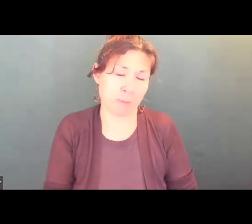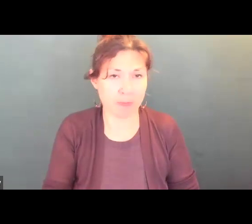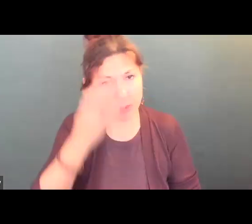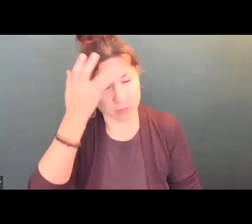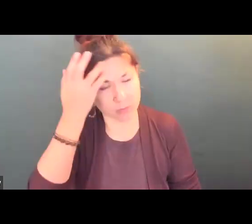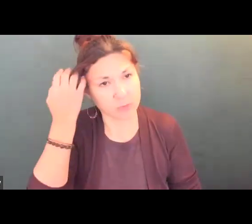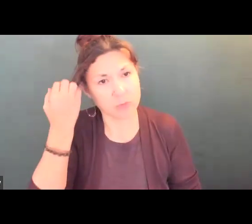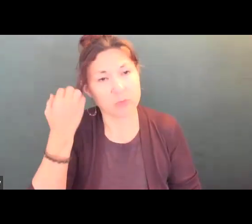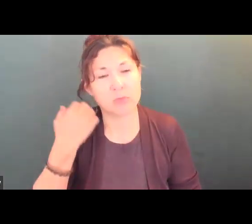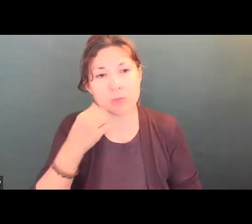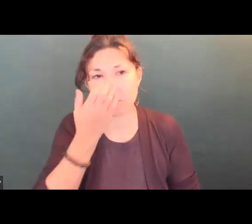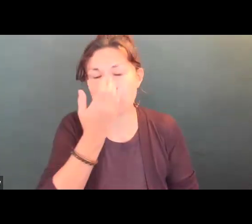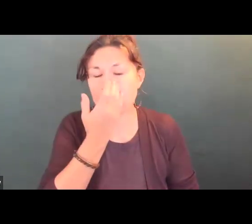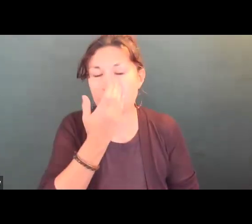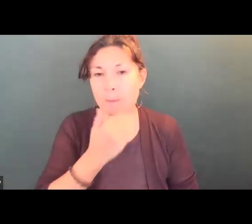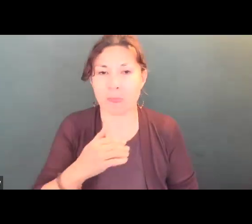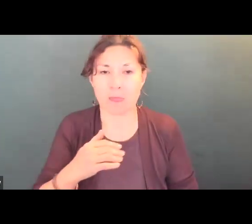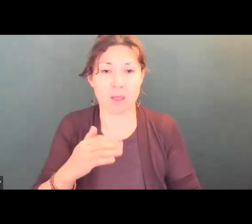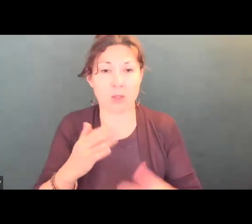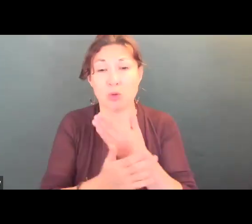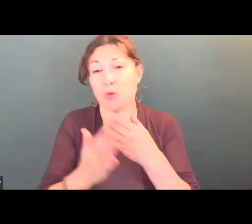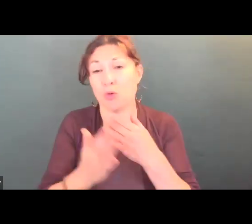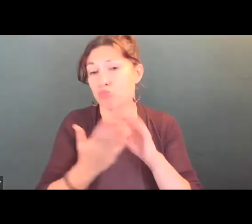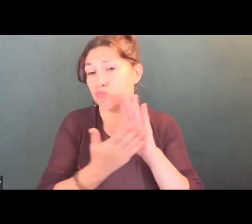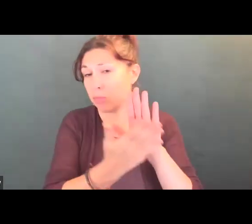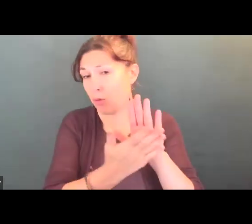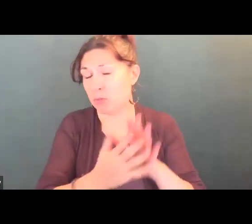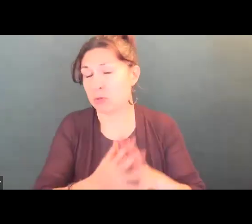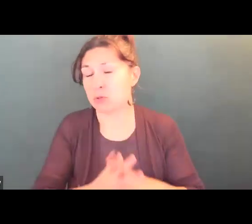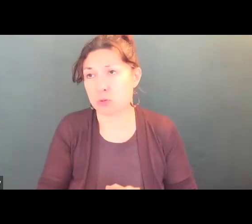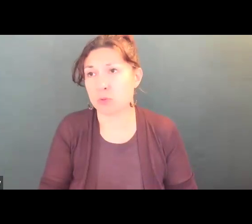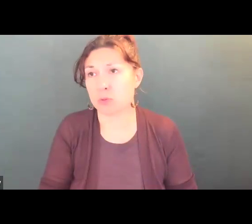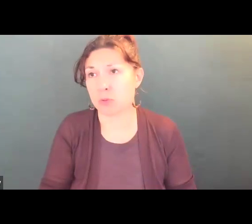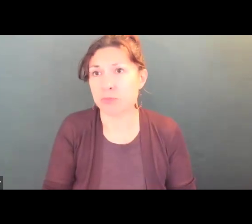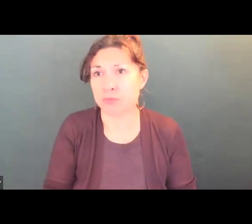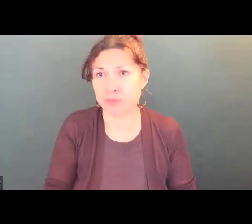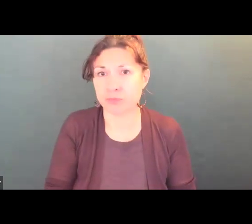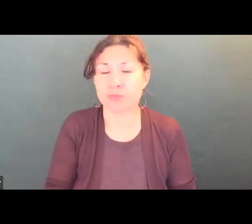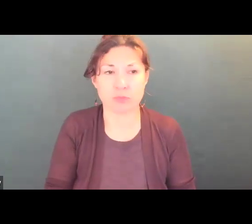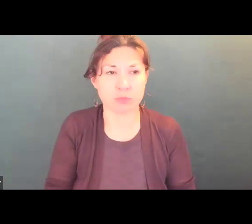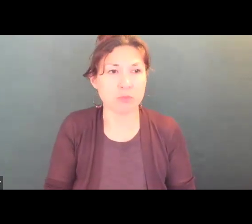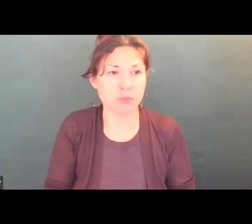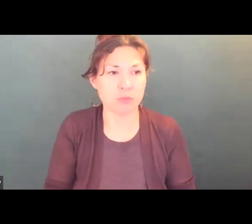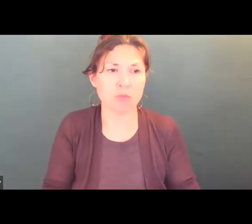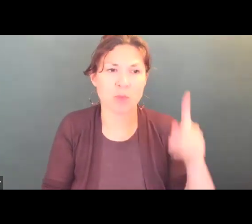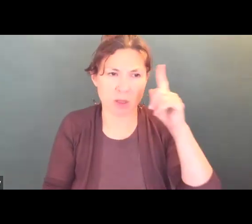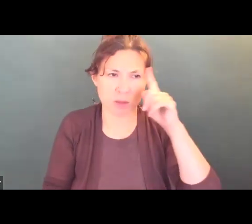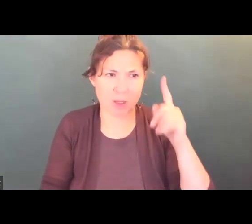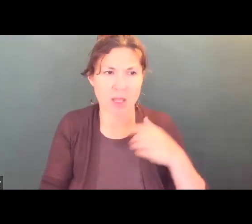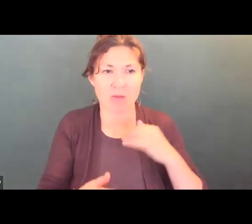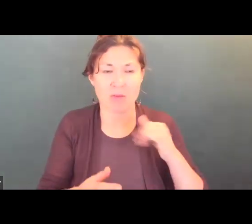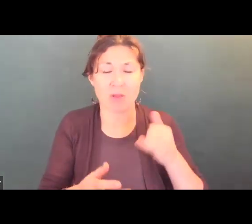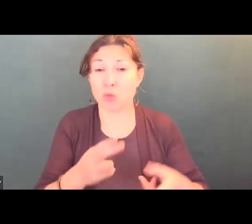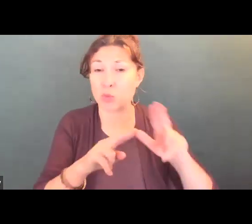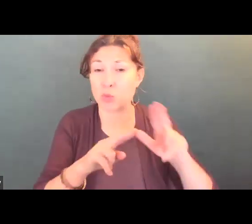It's still kind of new, but we believe additional support in the classroom is going to be very